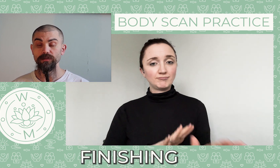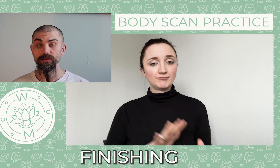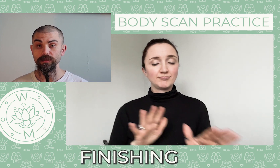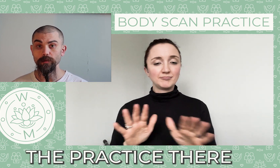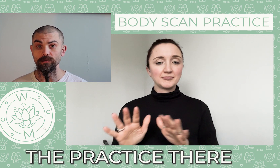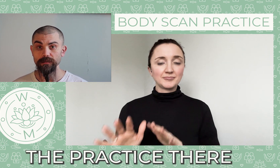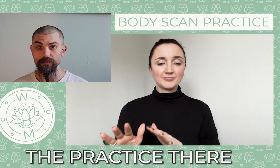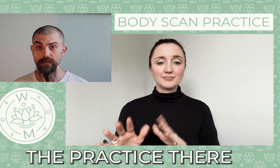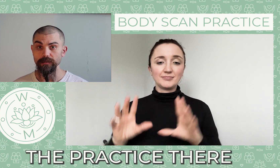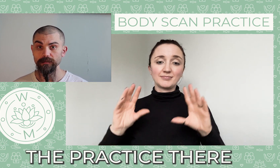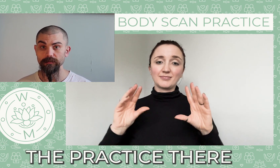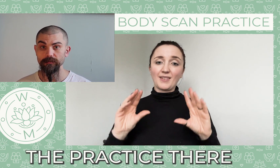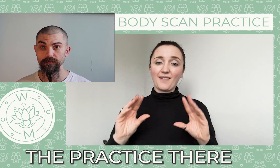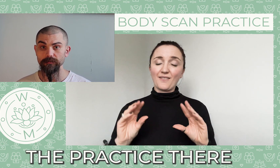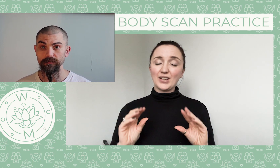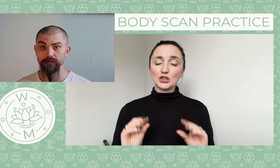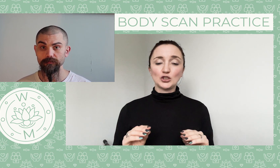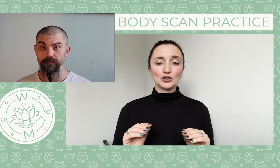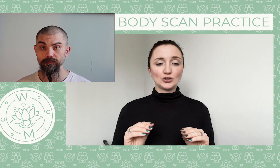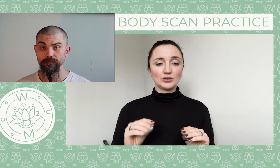finishing the practice there.